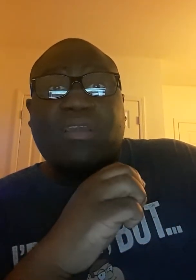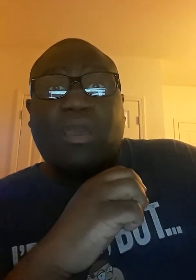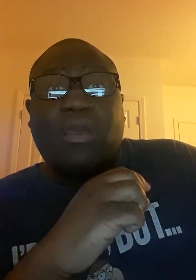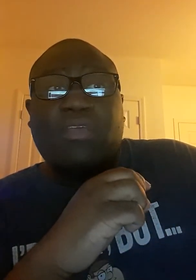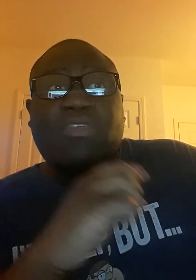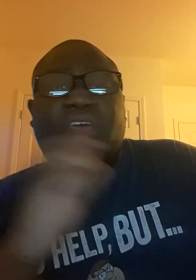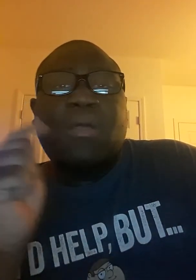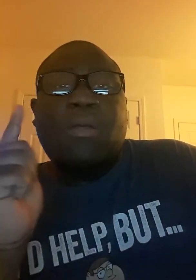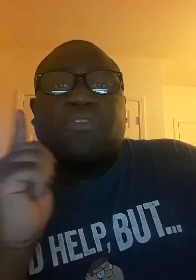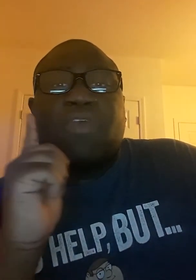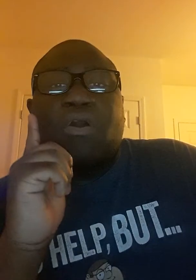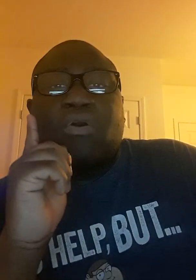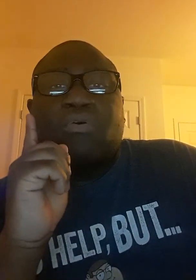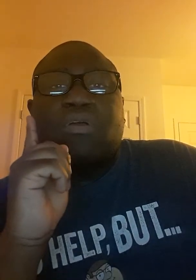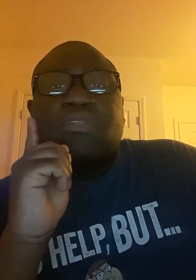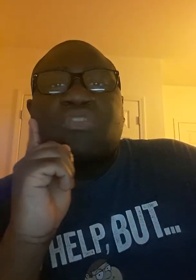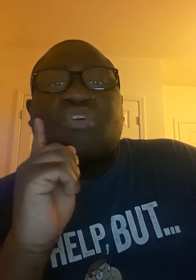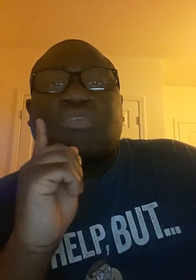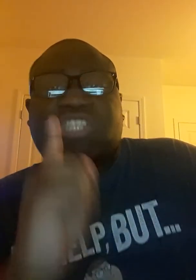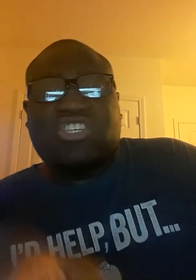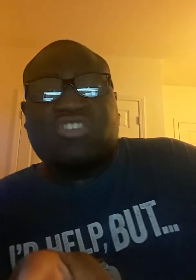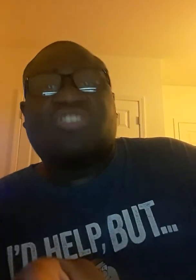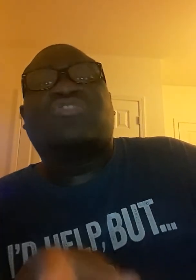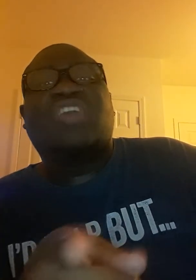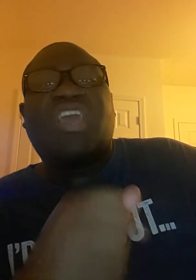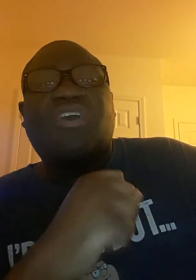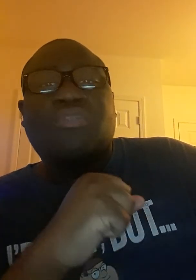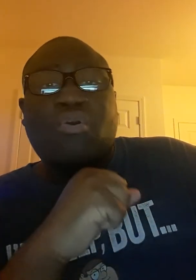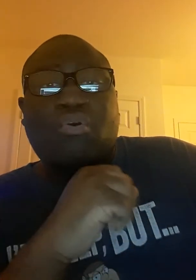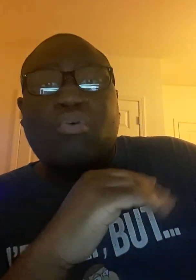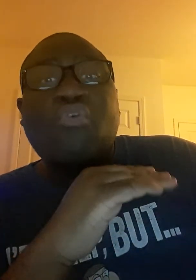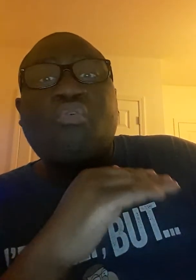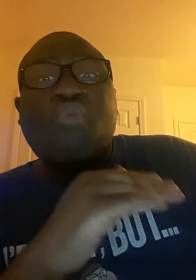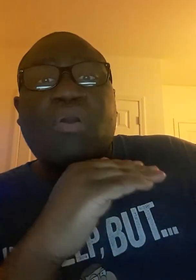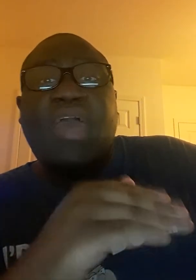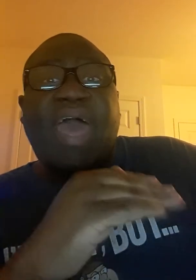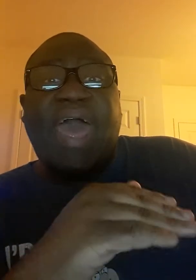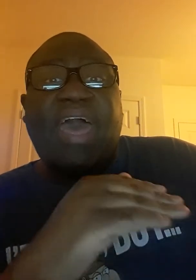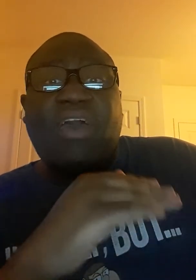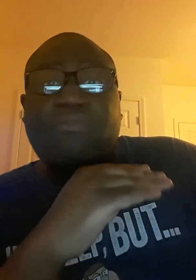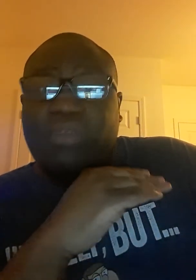because so new channel will have